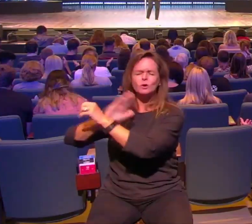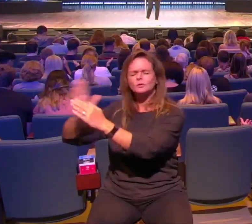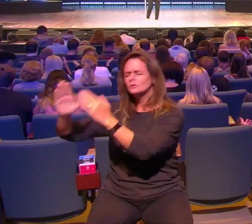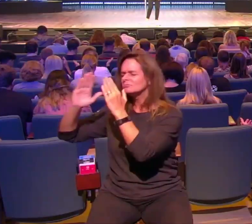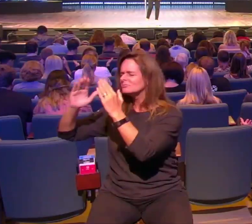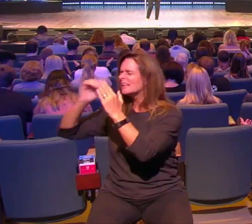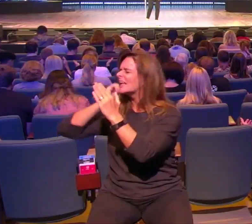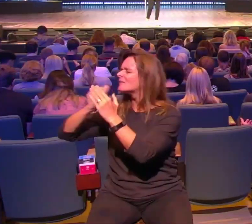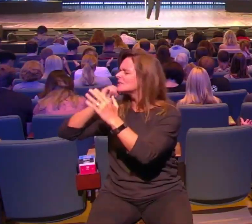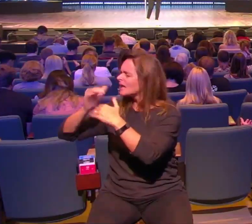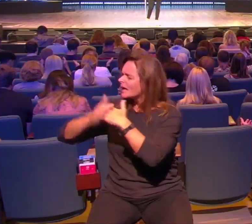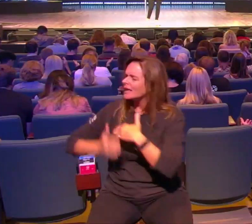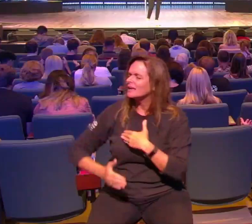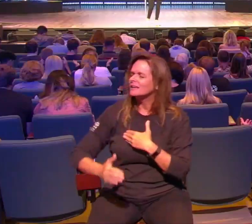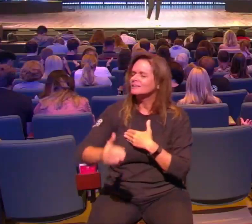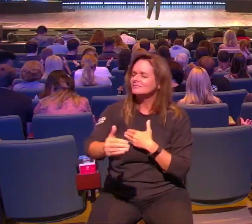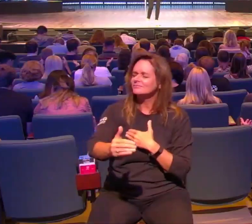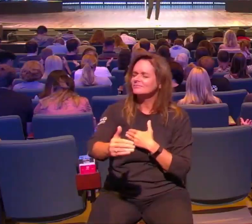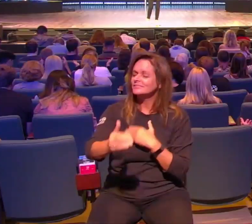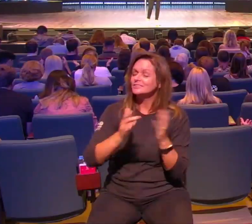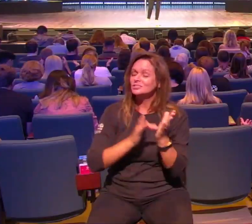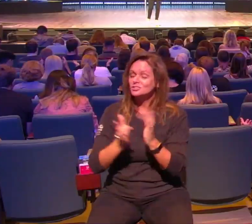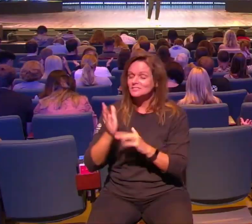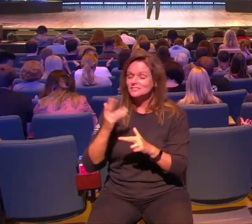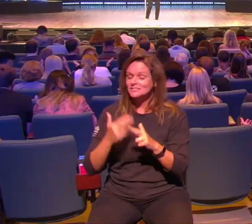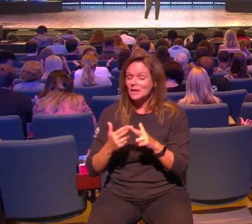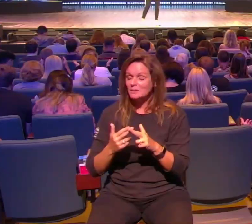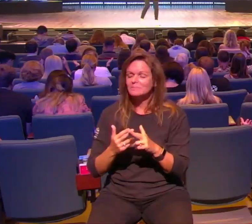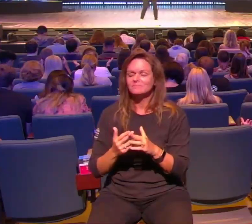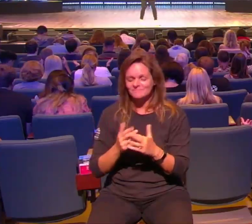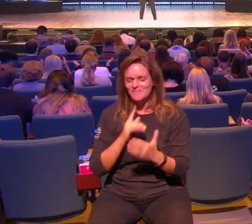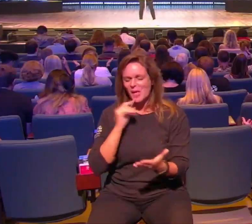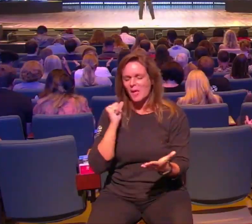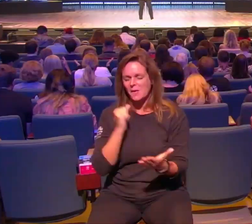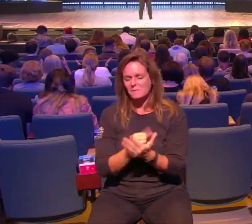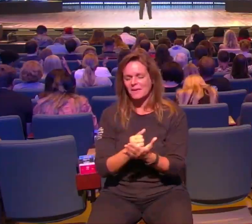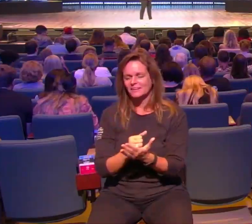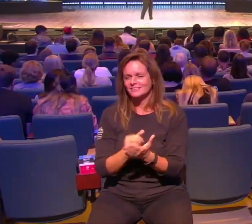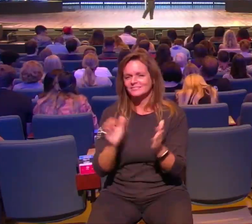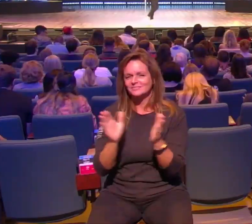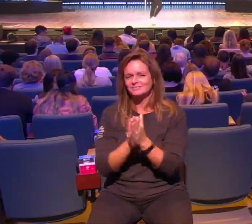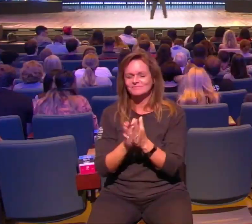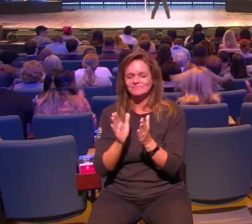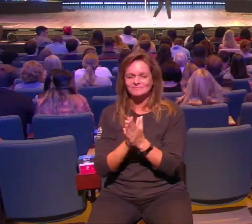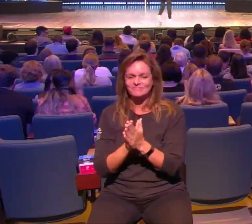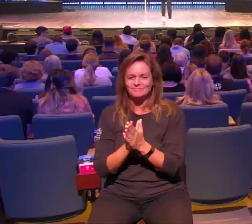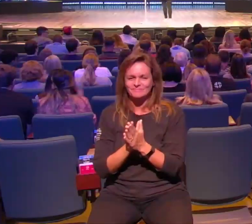days of my life. In Jesus' name. In Jesus' name. Amen. Amen, church.